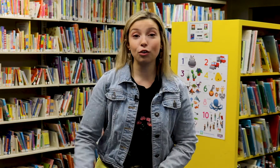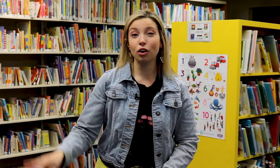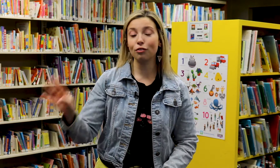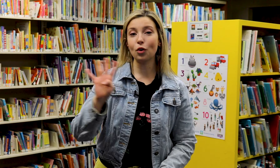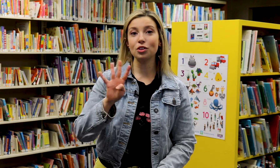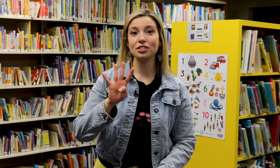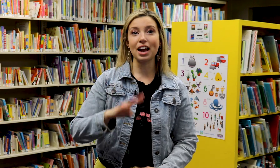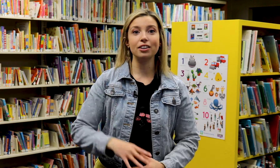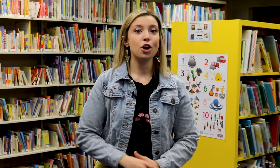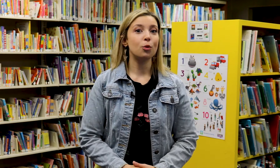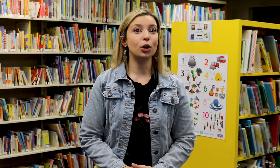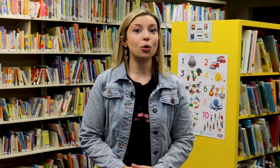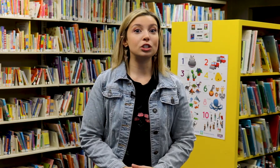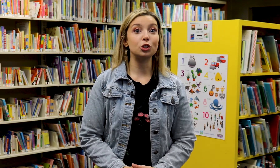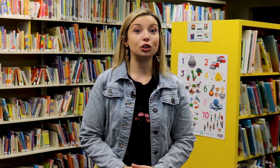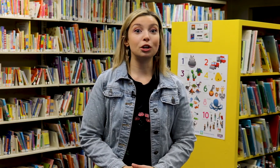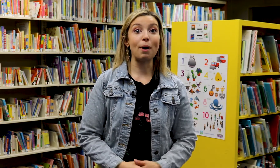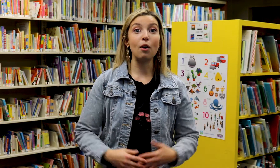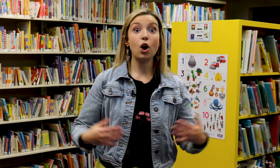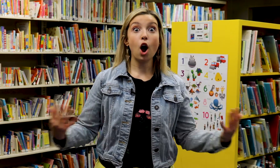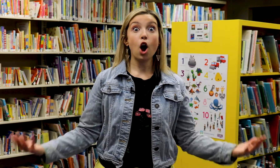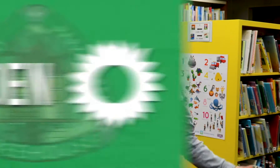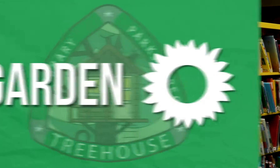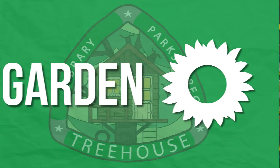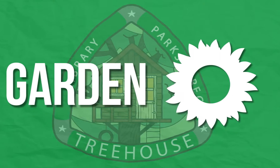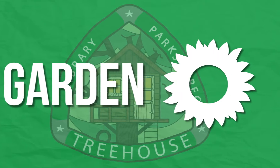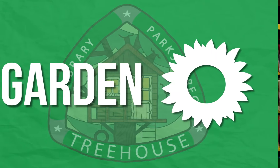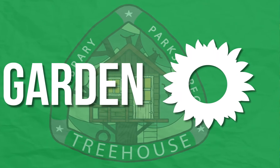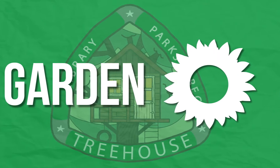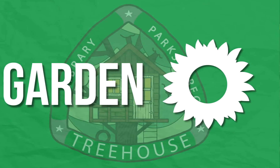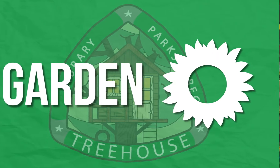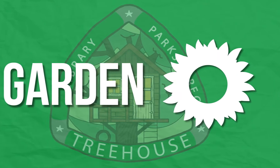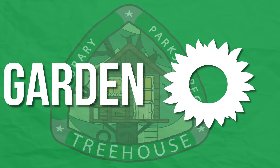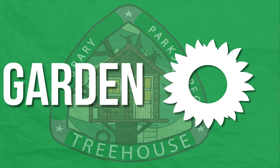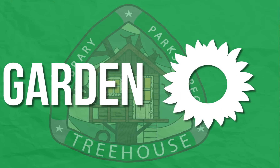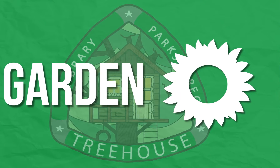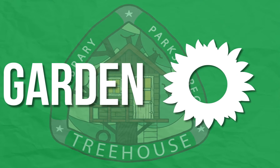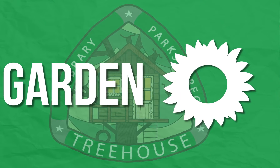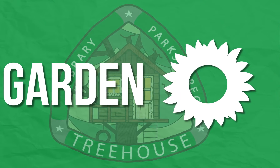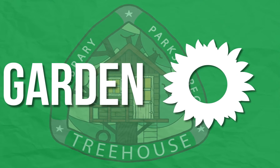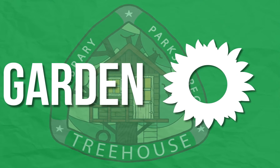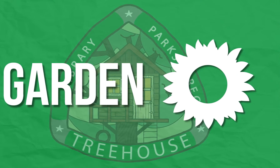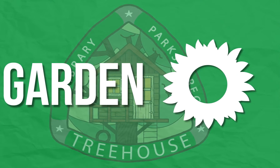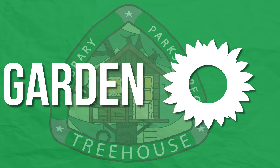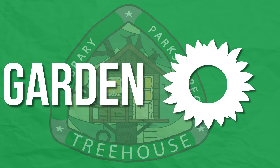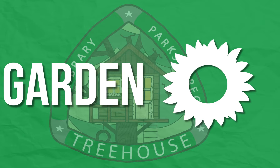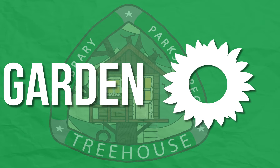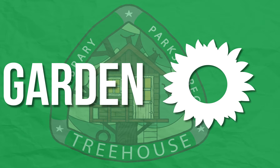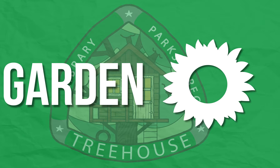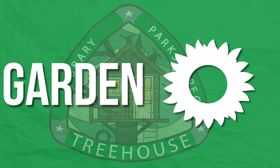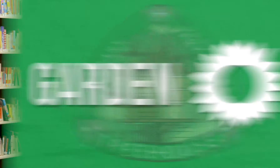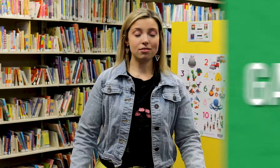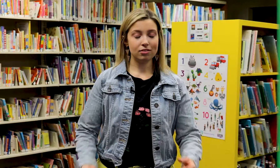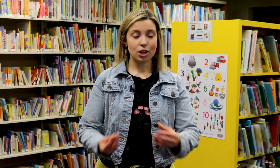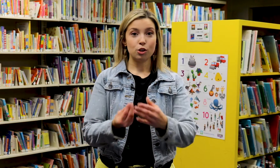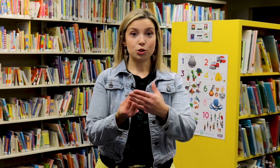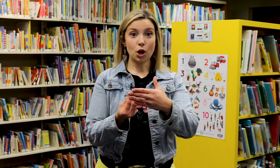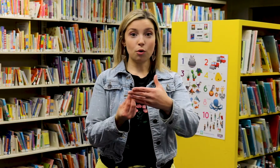our fourth sign, we're going to learn about gardens. We grow gardens when it's springtime, right? So